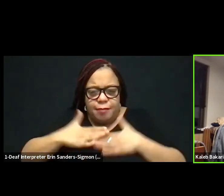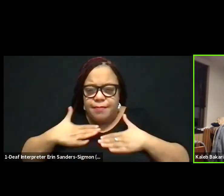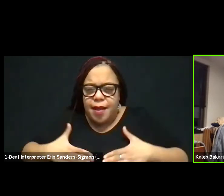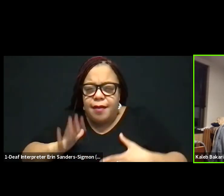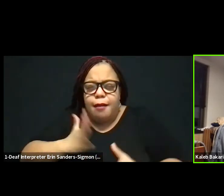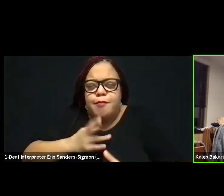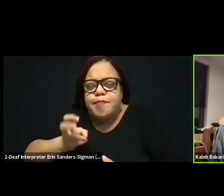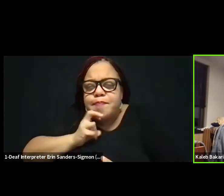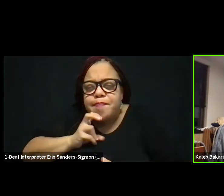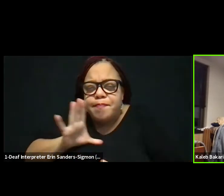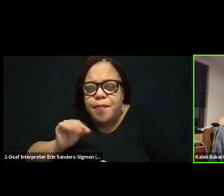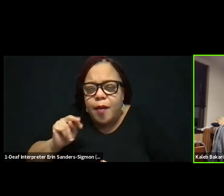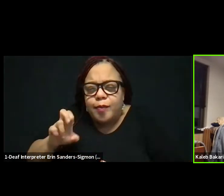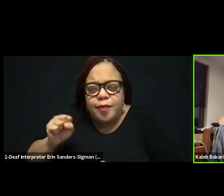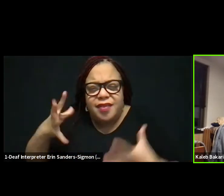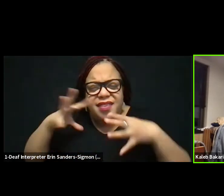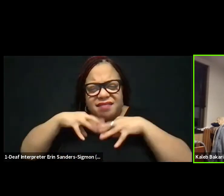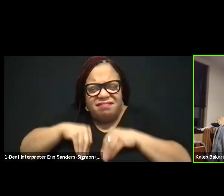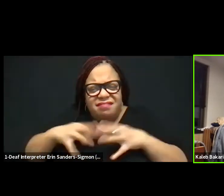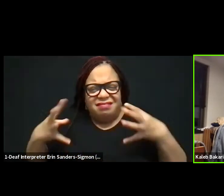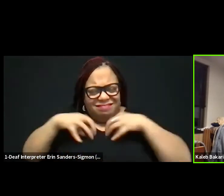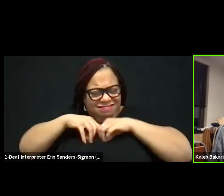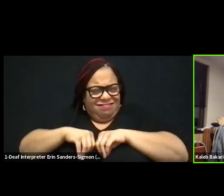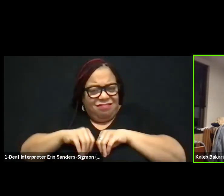fester out and like tweet out